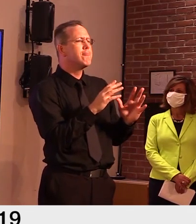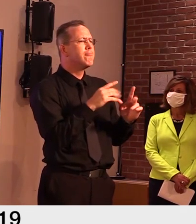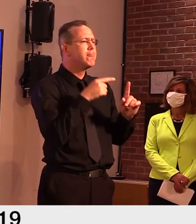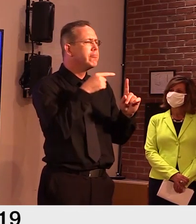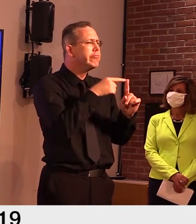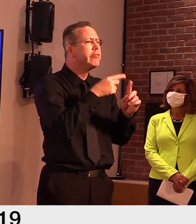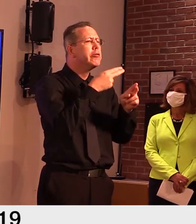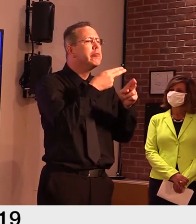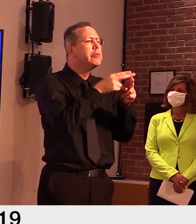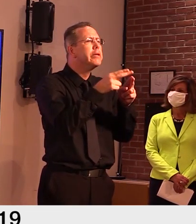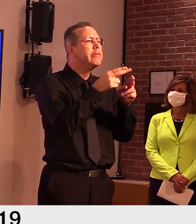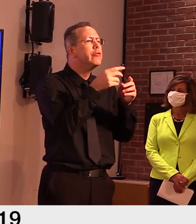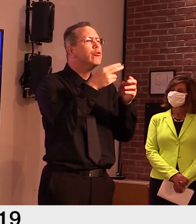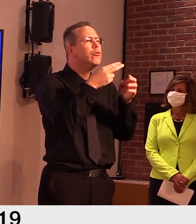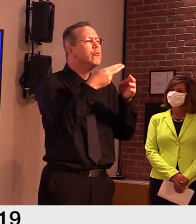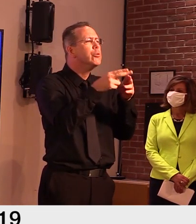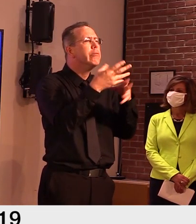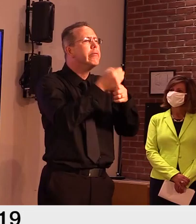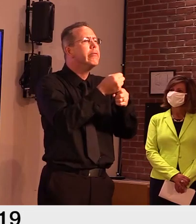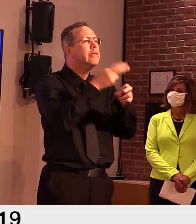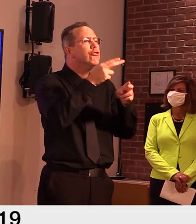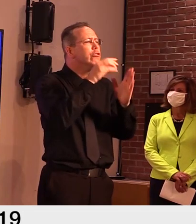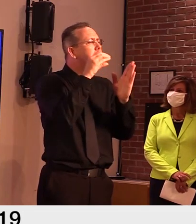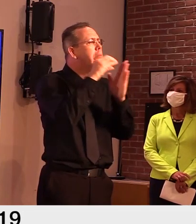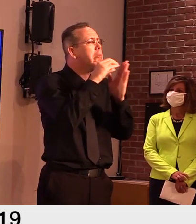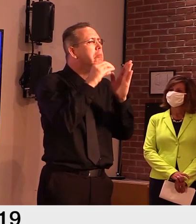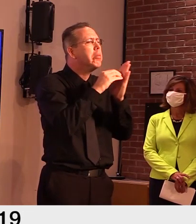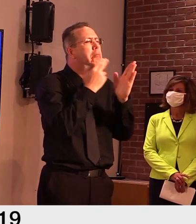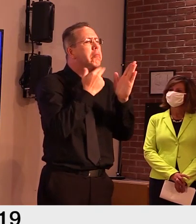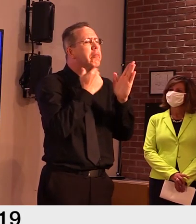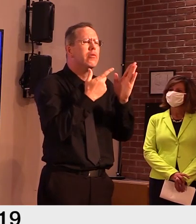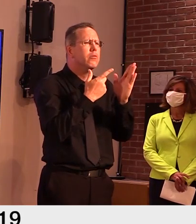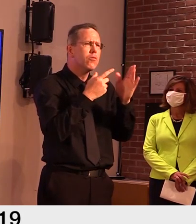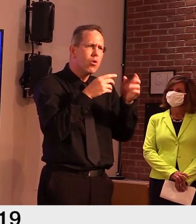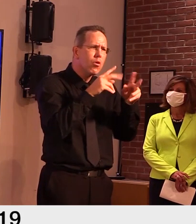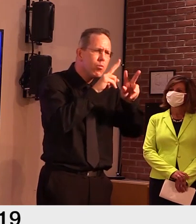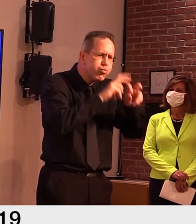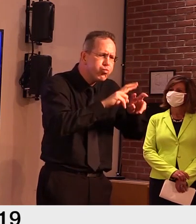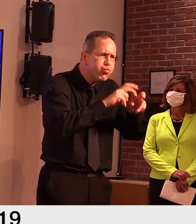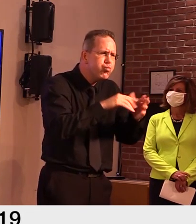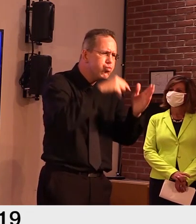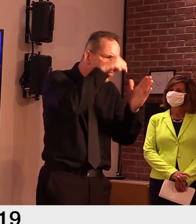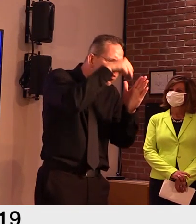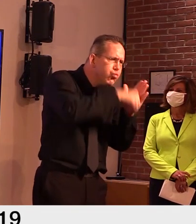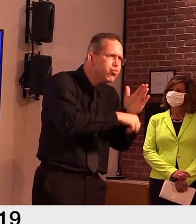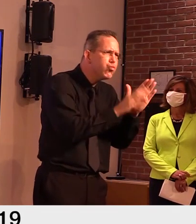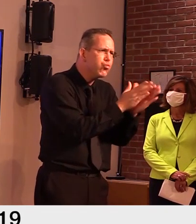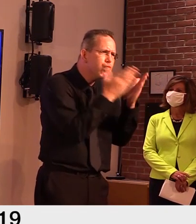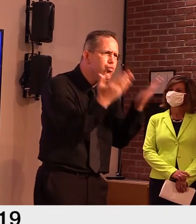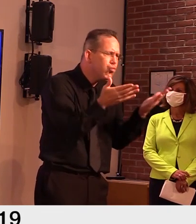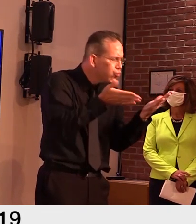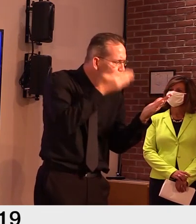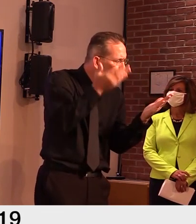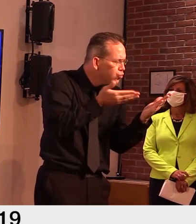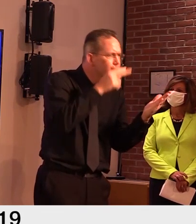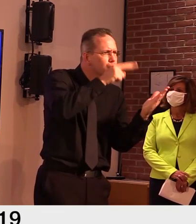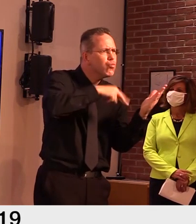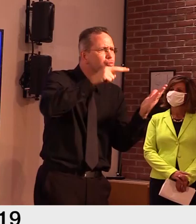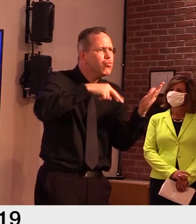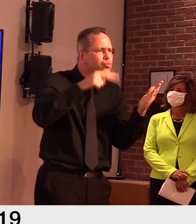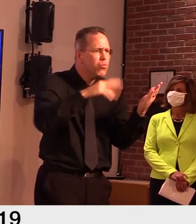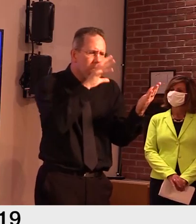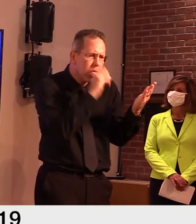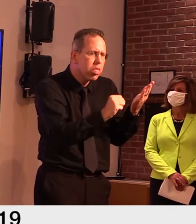the cultures that are directly impacted by them. Not just understanding what the